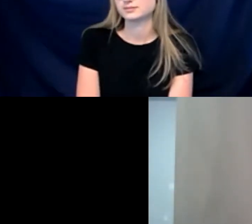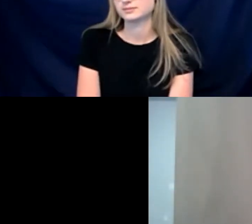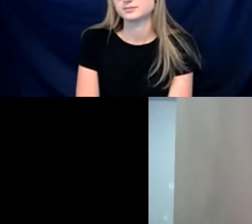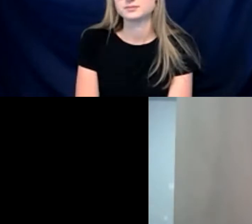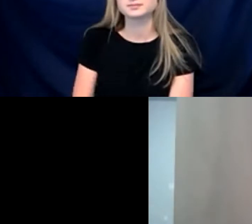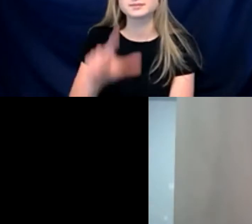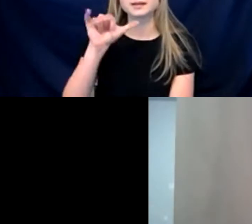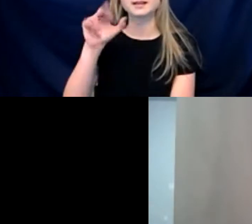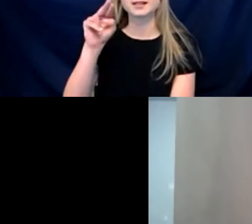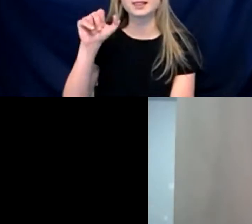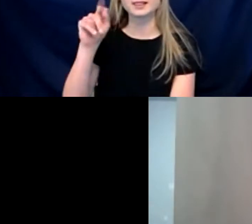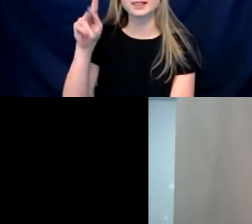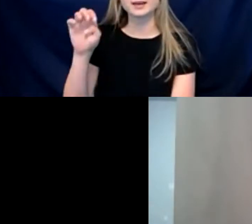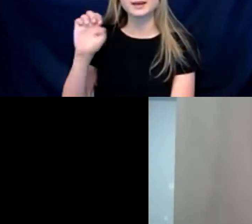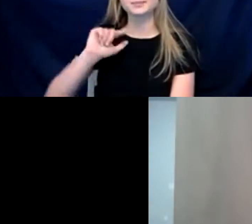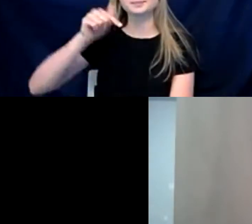Lynette, we'll turn it over to you.